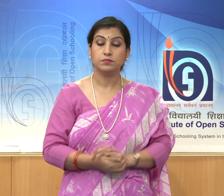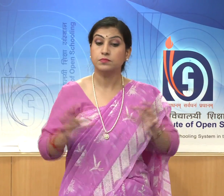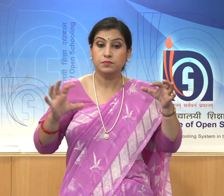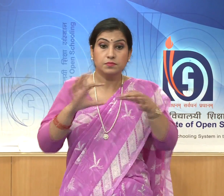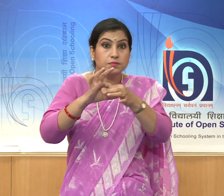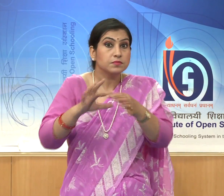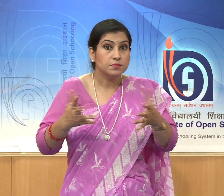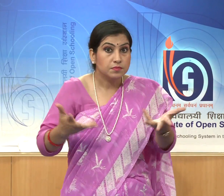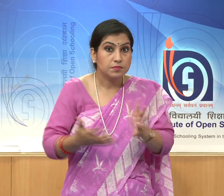relating to